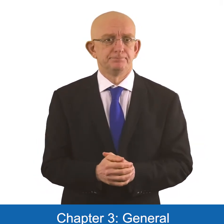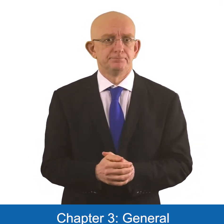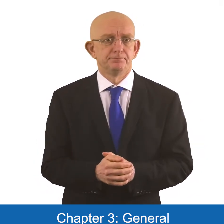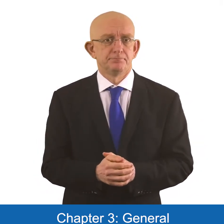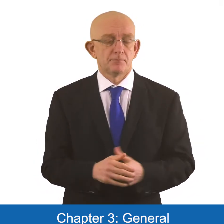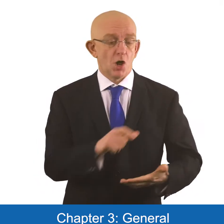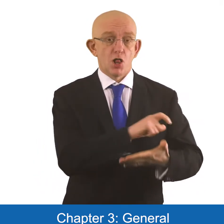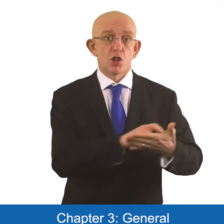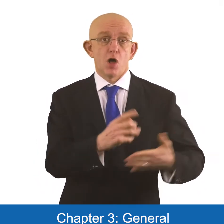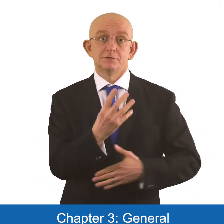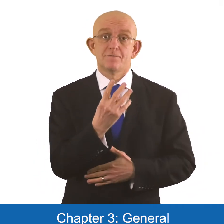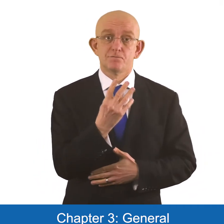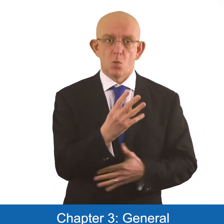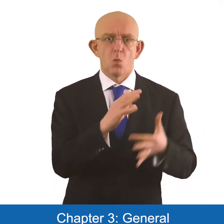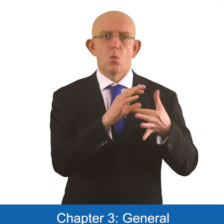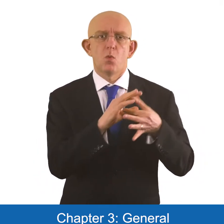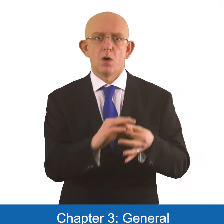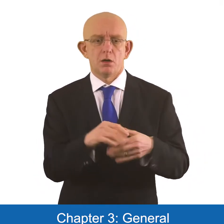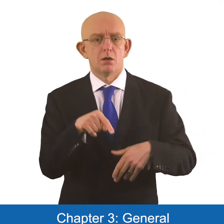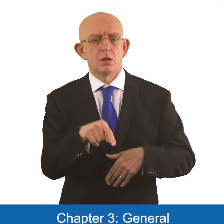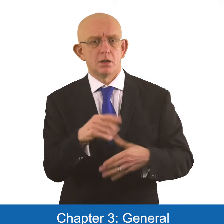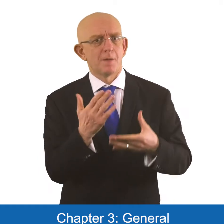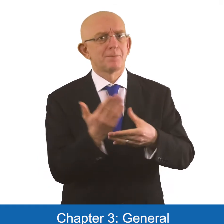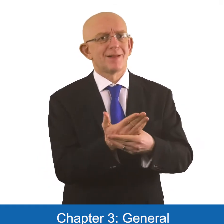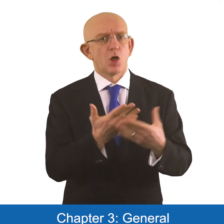Clause 4. Extent, commencement, and short title.